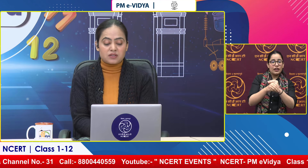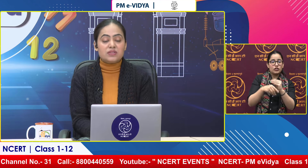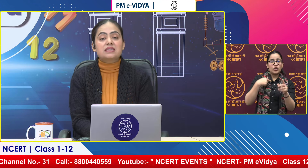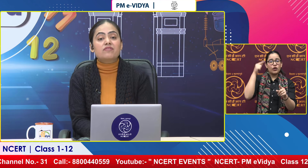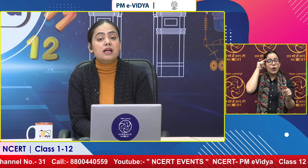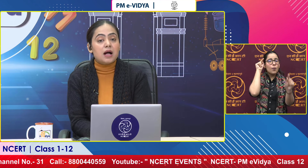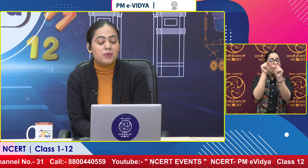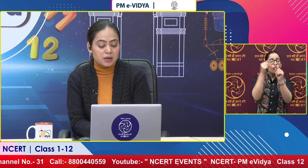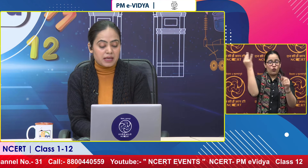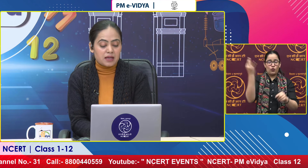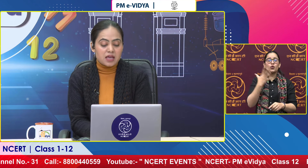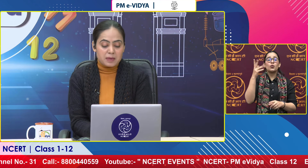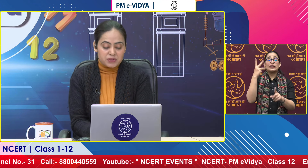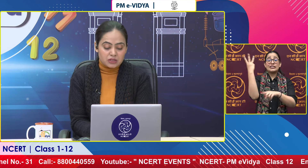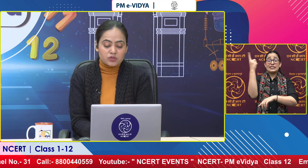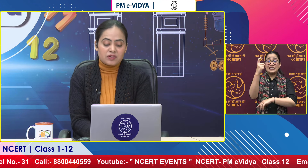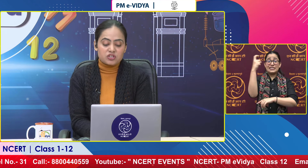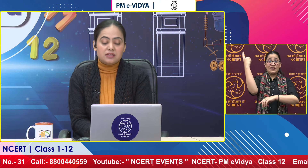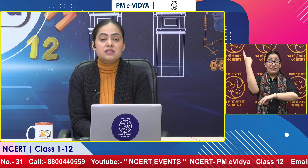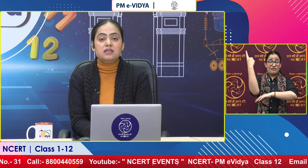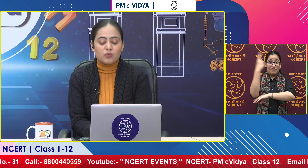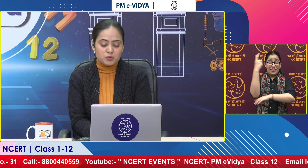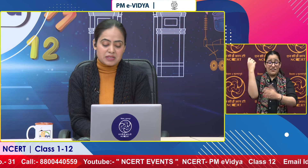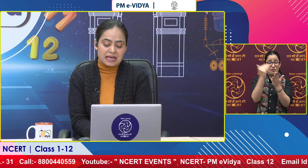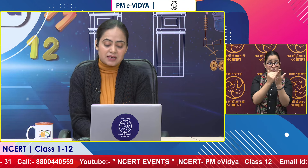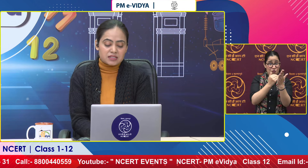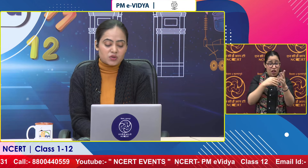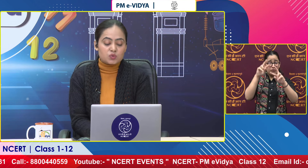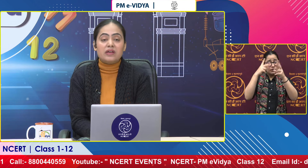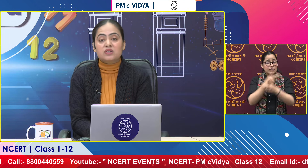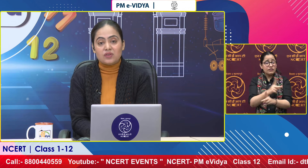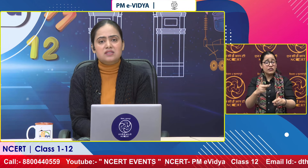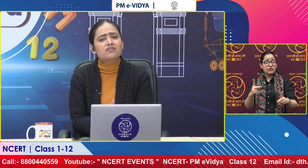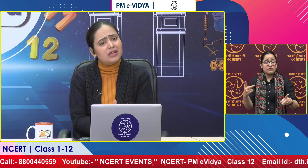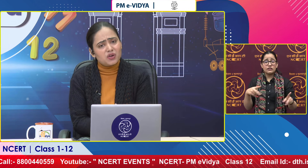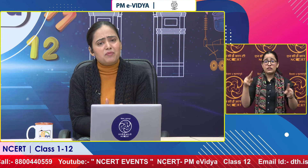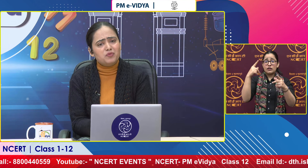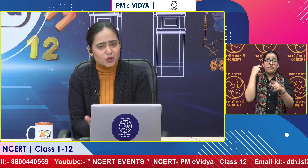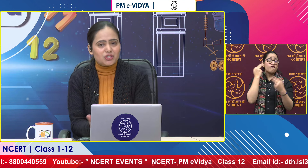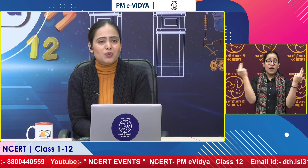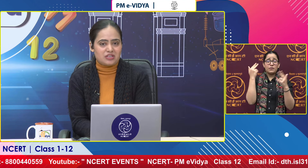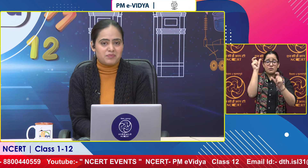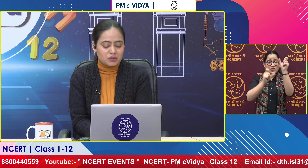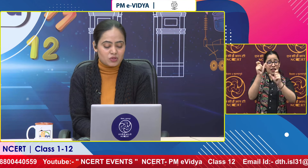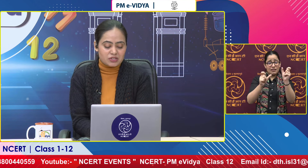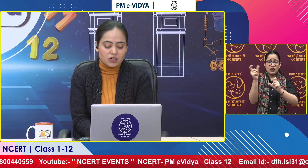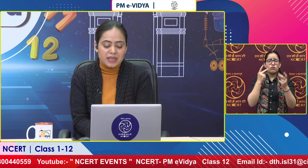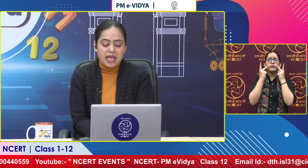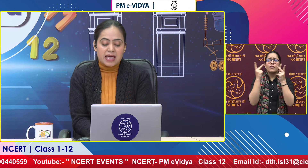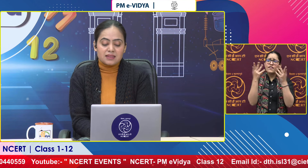perspective with 7 upcoming episodes featuring distinguished personalities across various fields. Well, you have been watching those episodes also, and